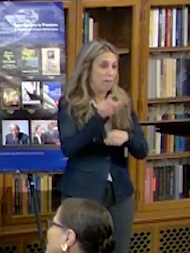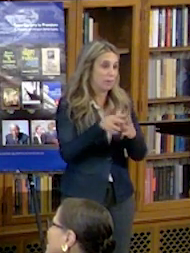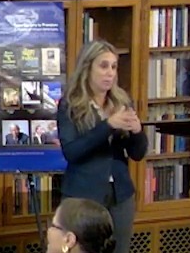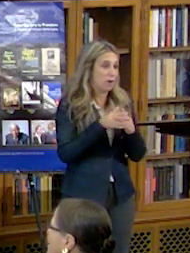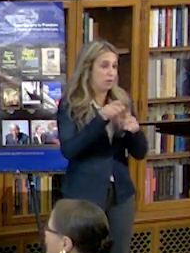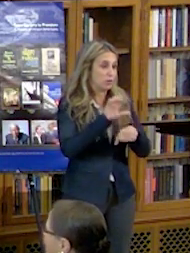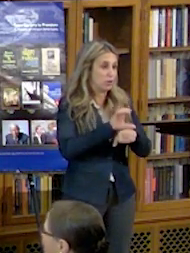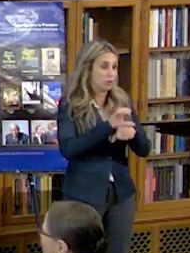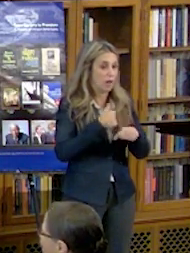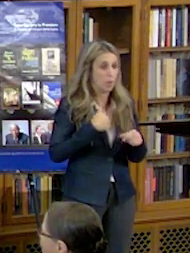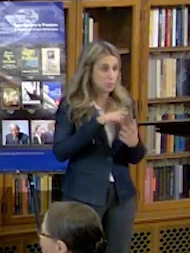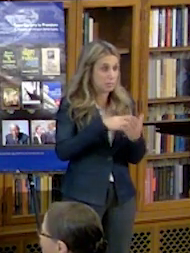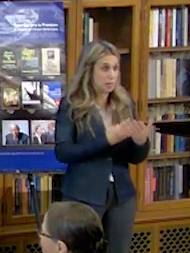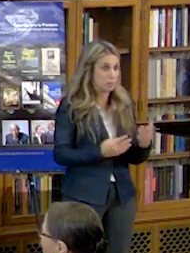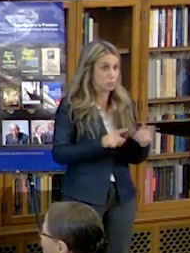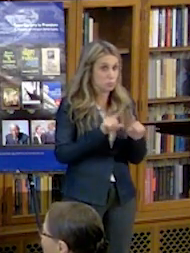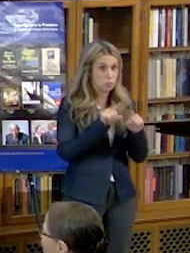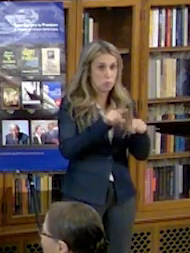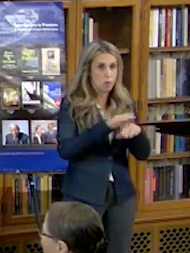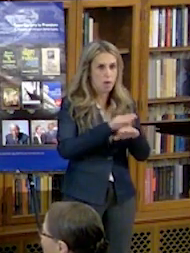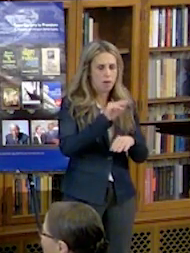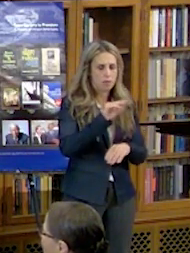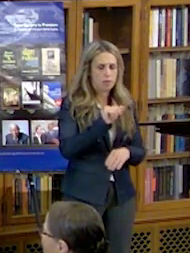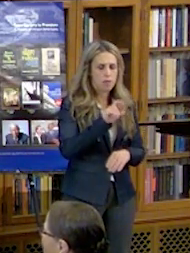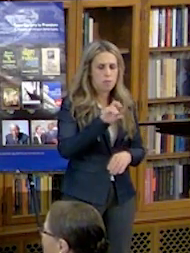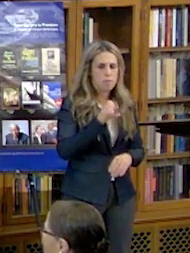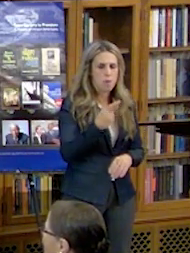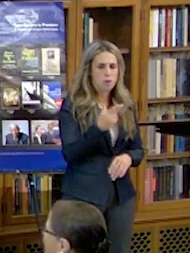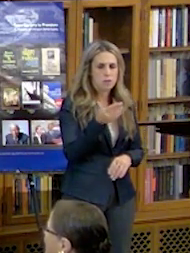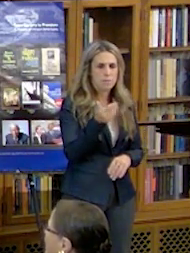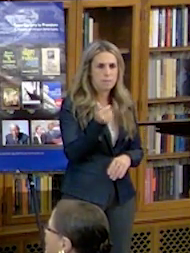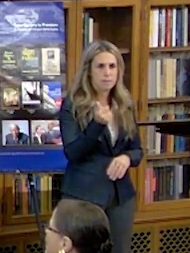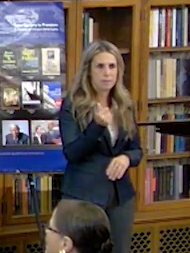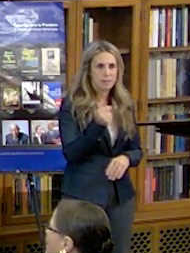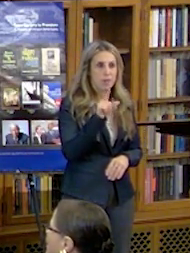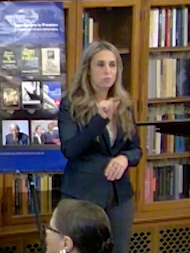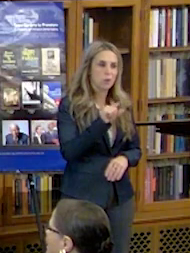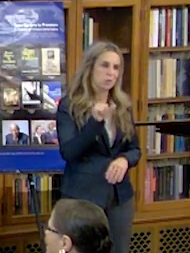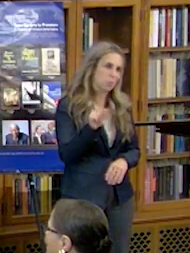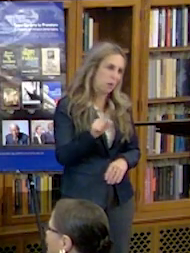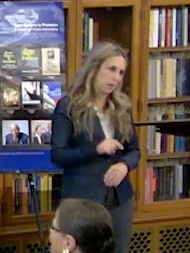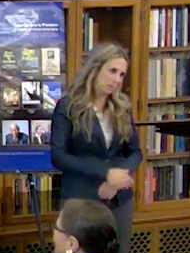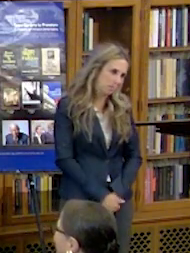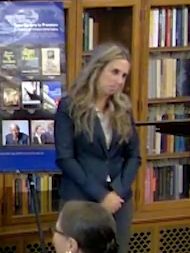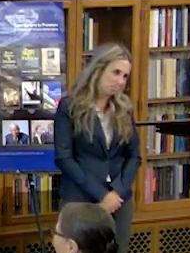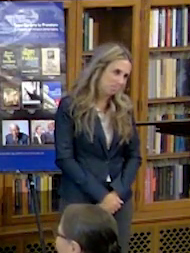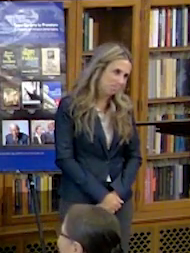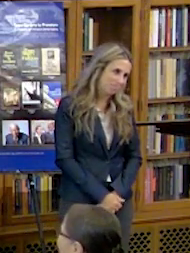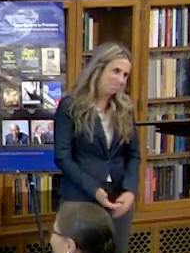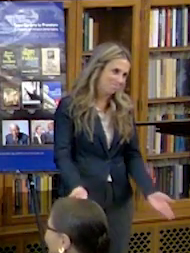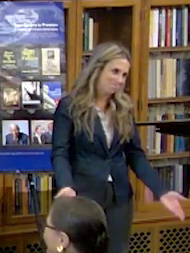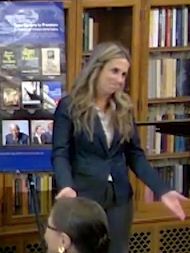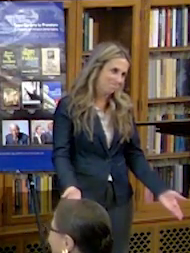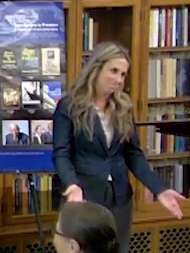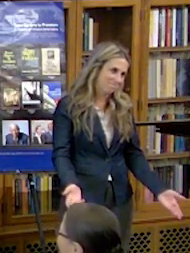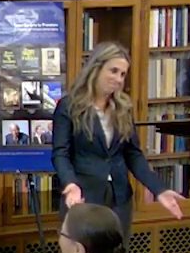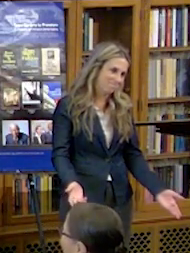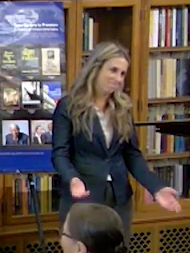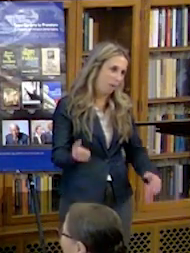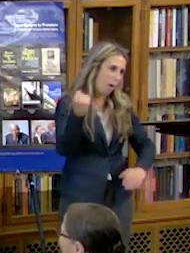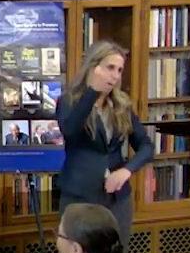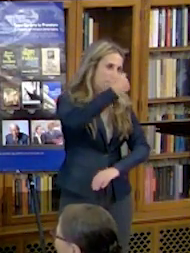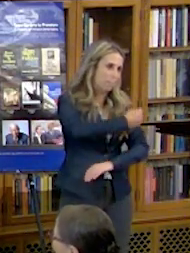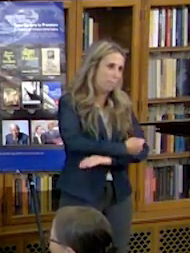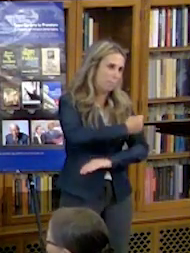and I was scheduled to go on March 15 of 2020 and we know that the state shut down